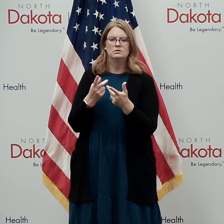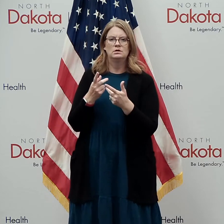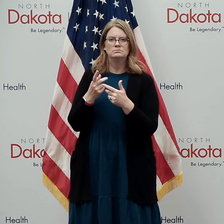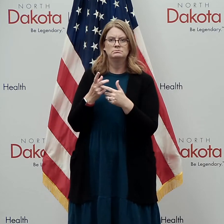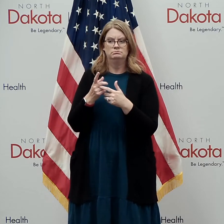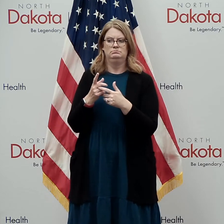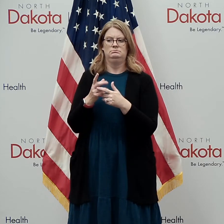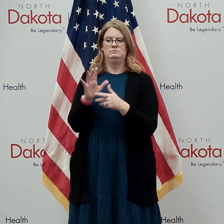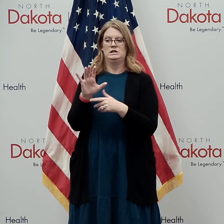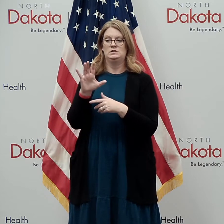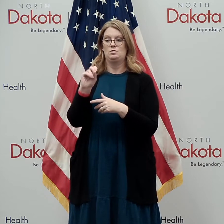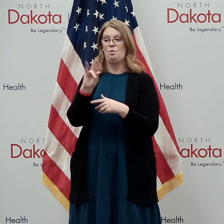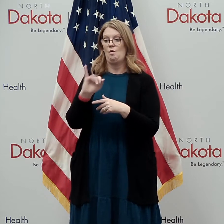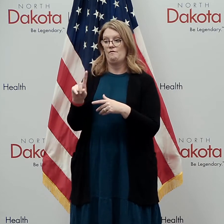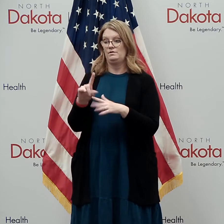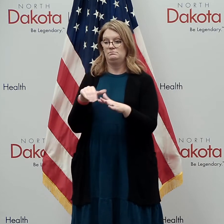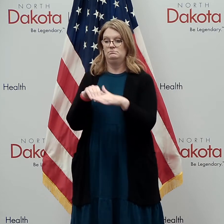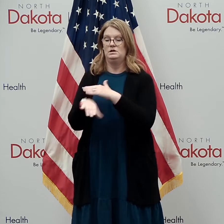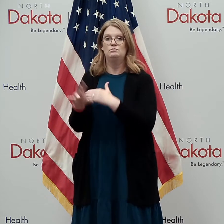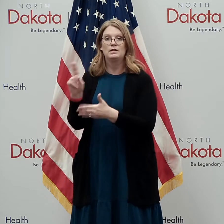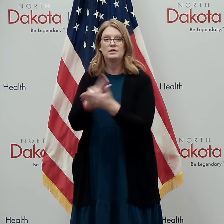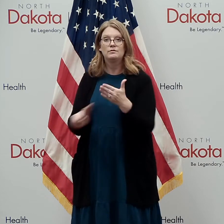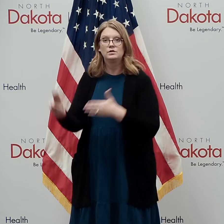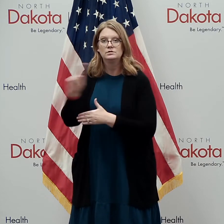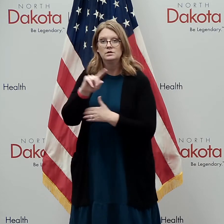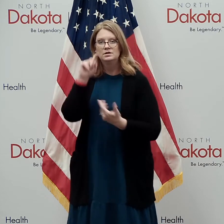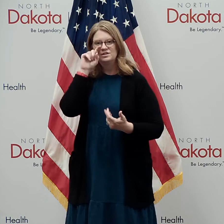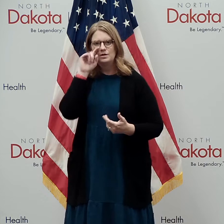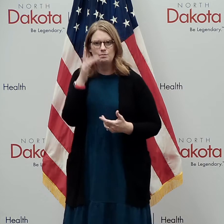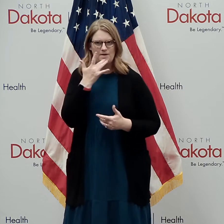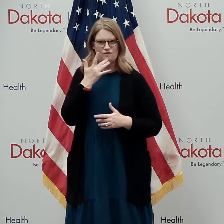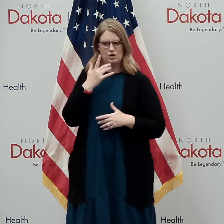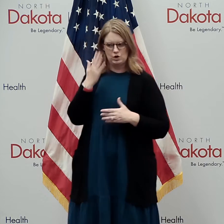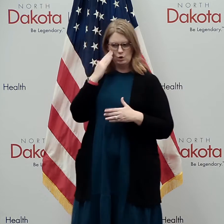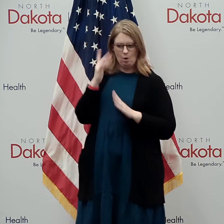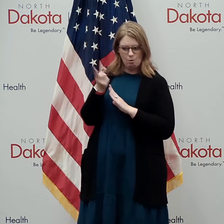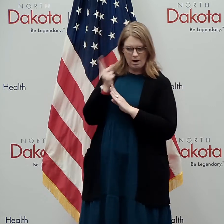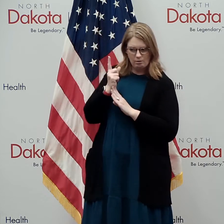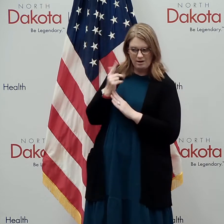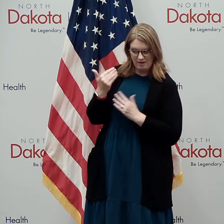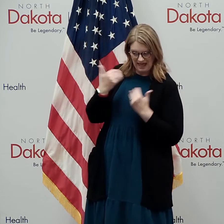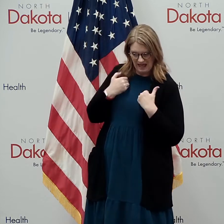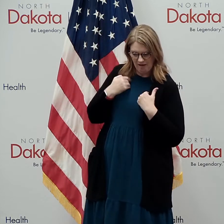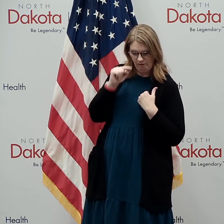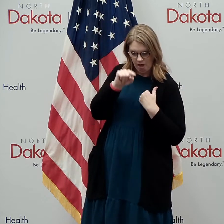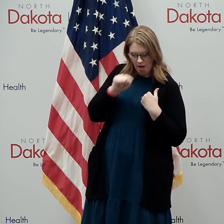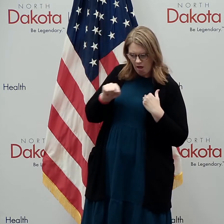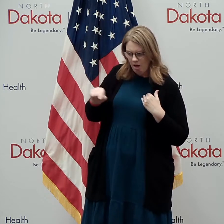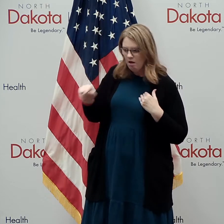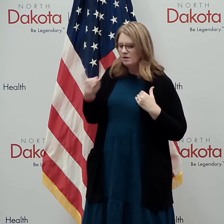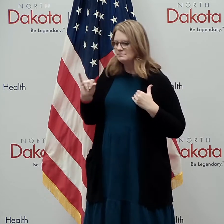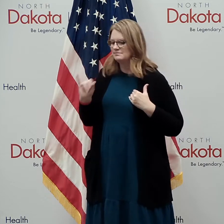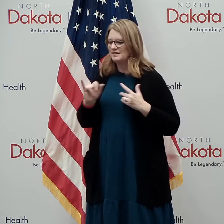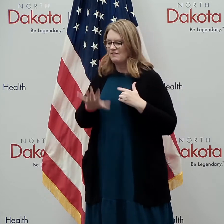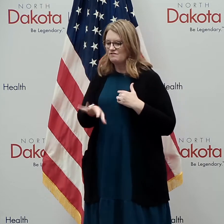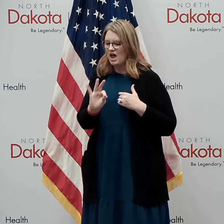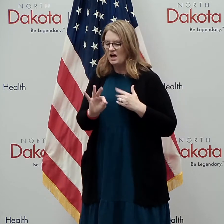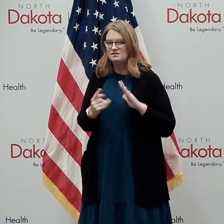as opposed to having it show up and then we have to shut down universities. So it seems to me that this is confusing,